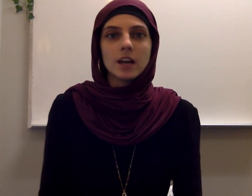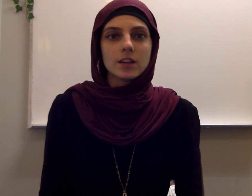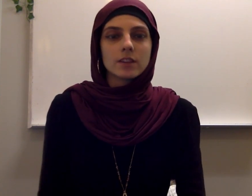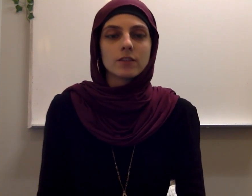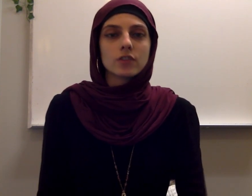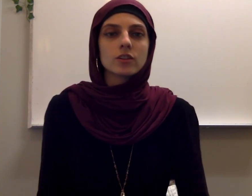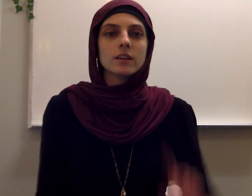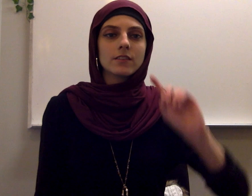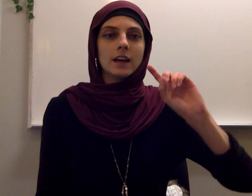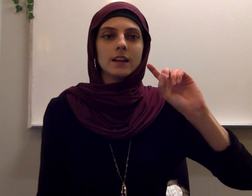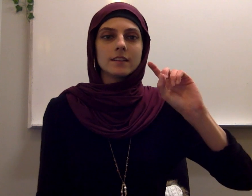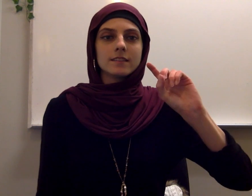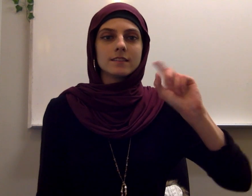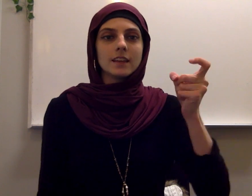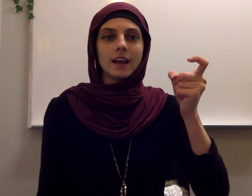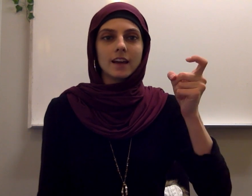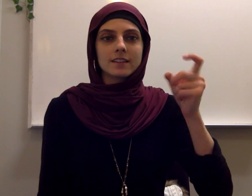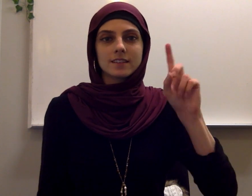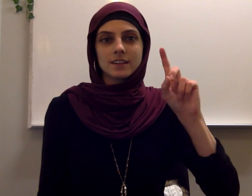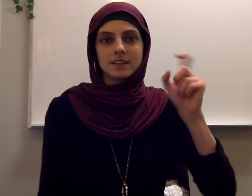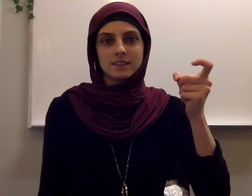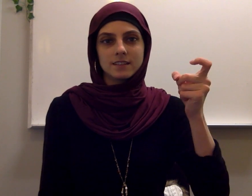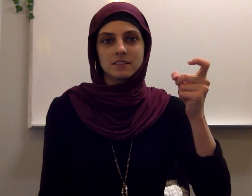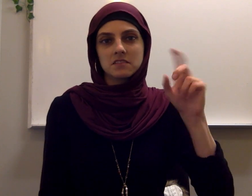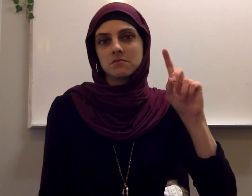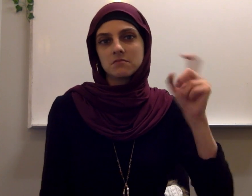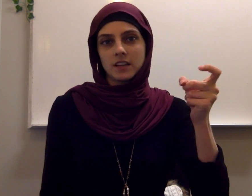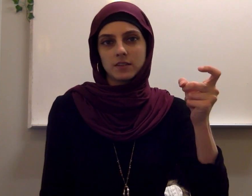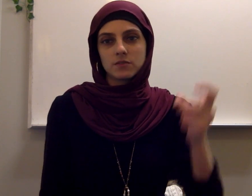other version of that is DX, diagnose.